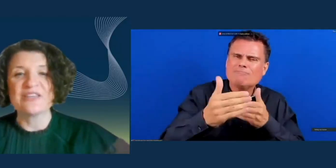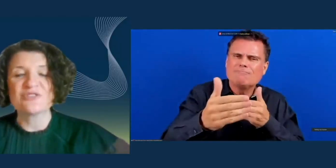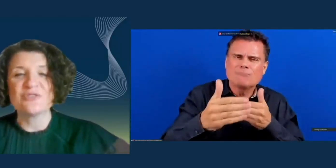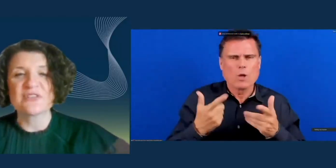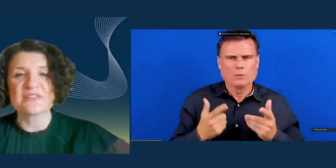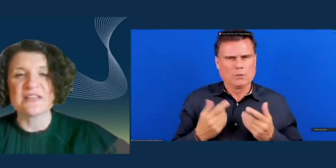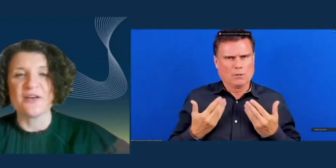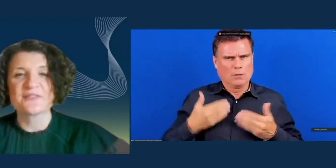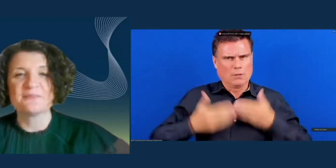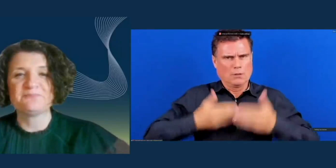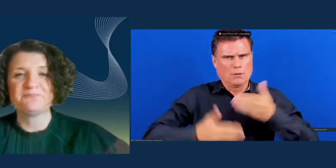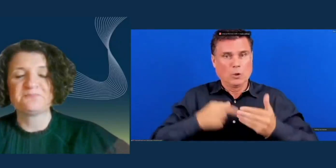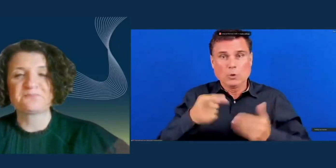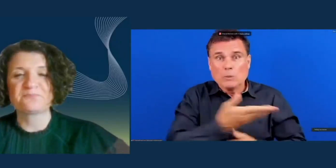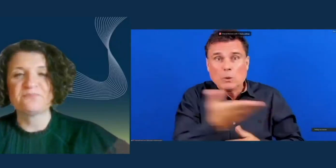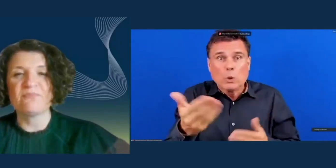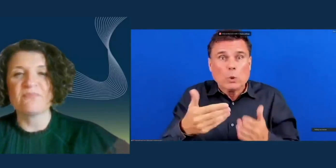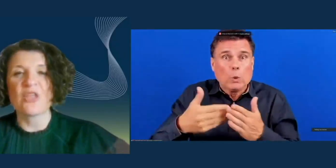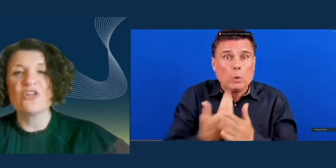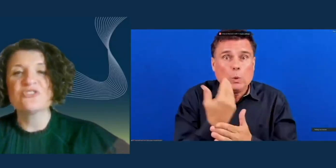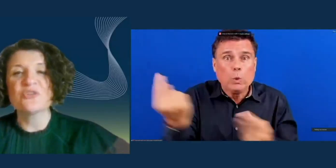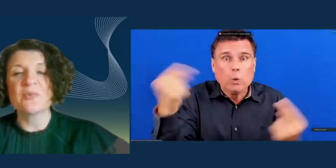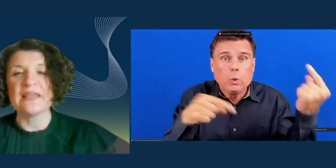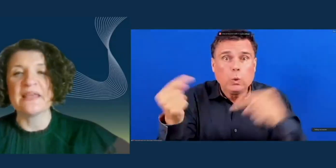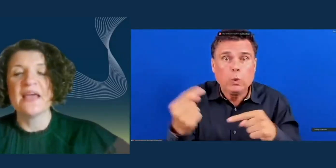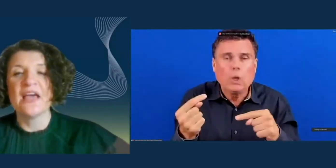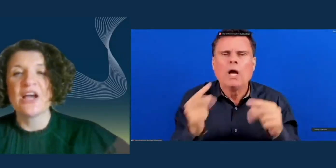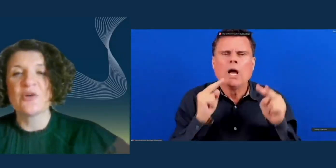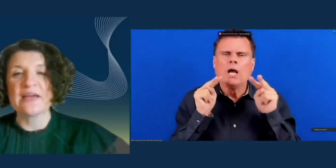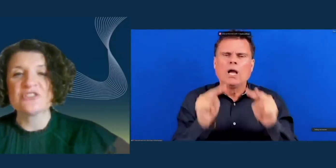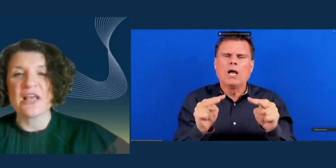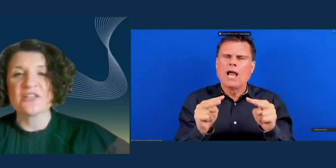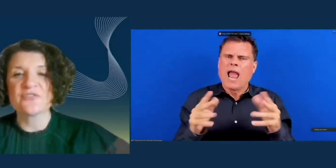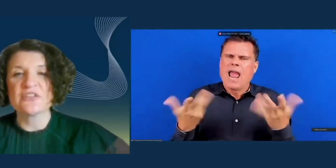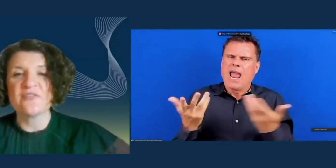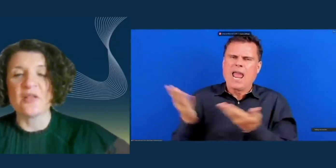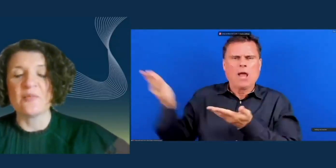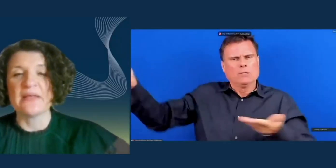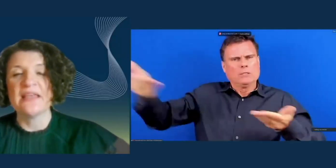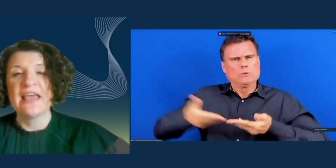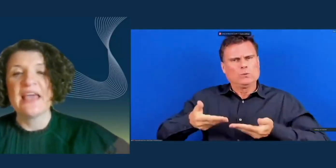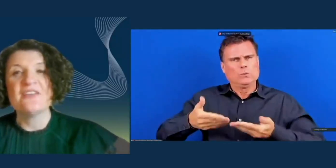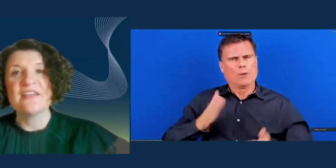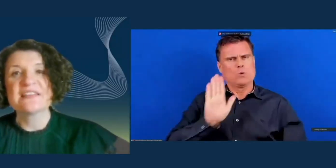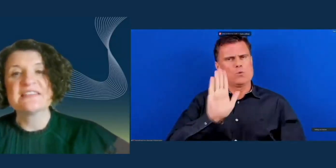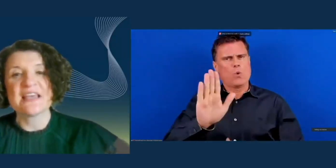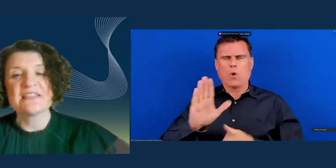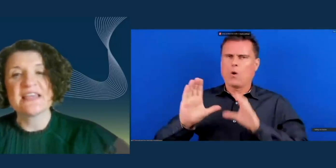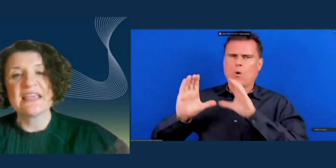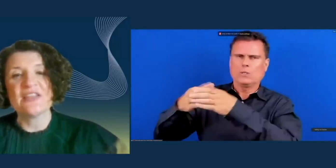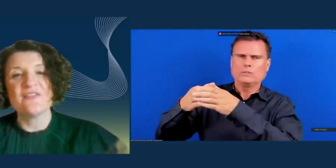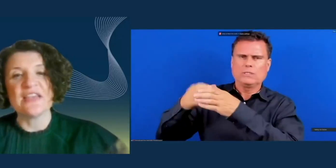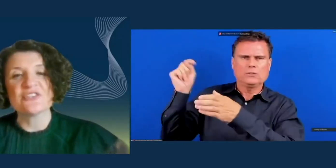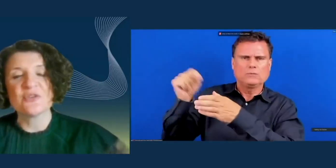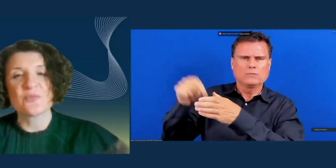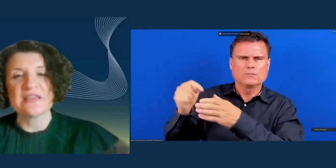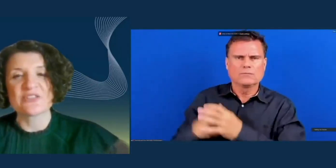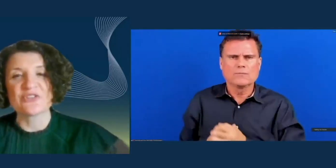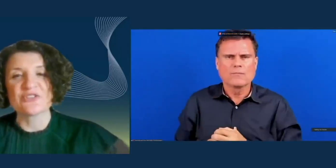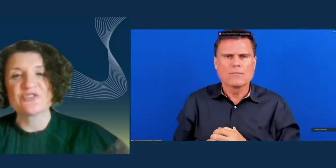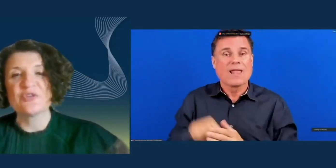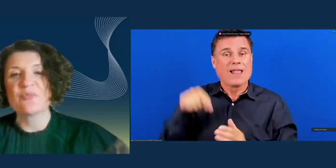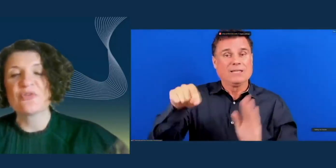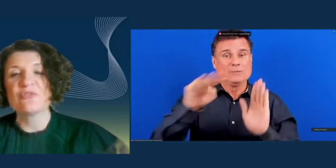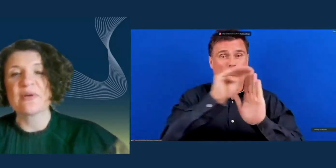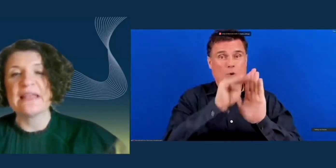properly introduce ourselves. All Children Reading, a Grand Challenge for Development, advances EdTech innovation and